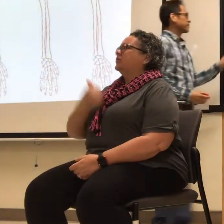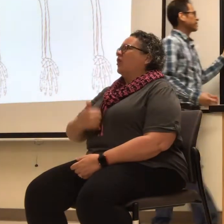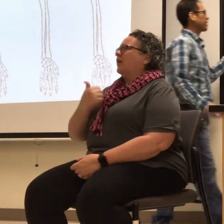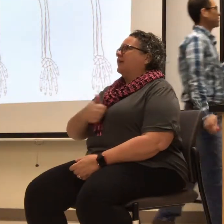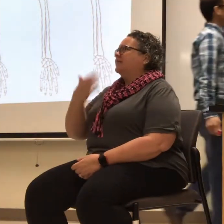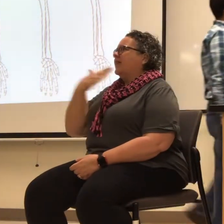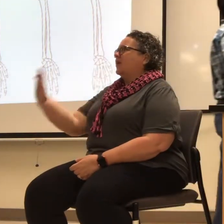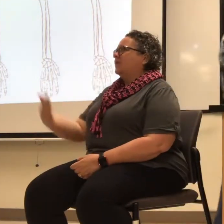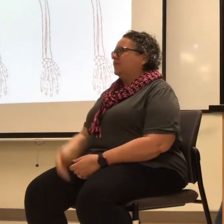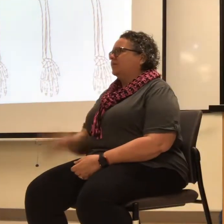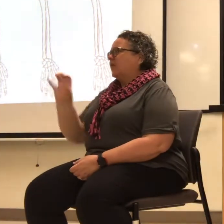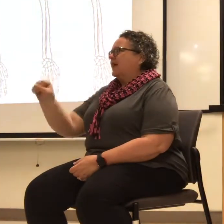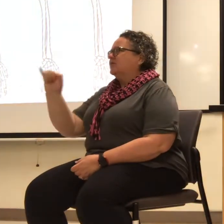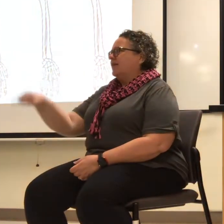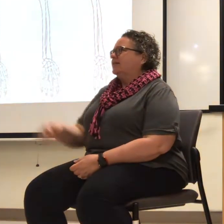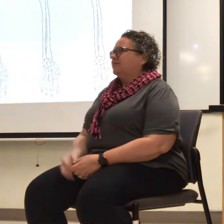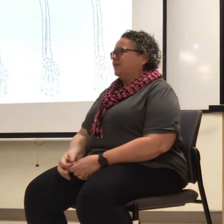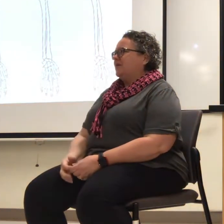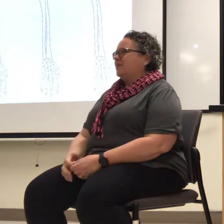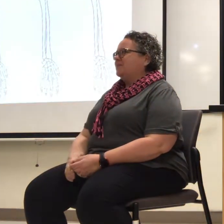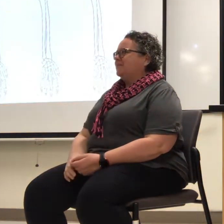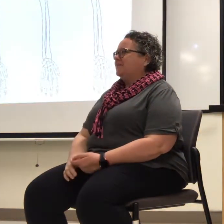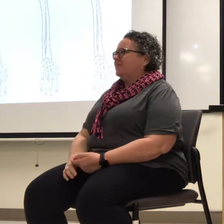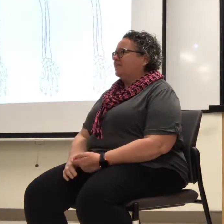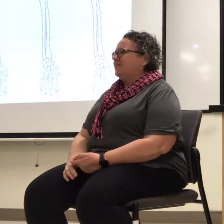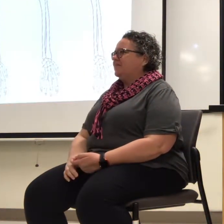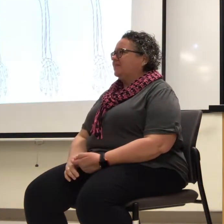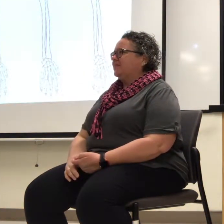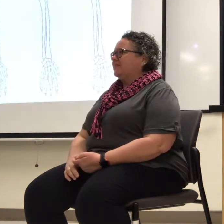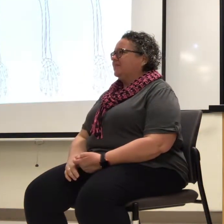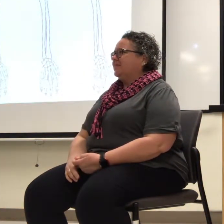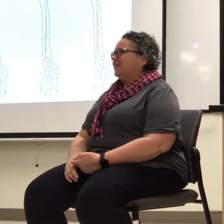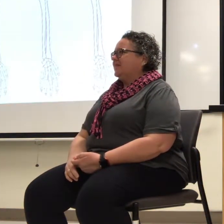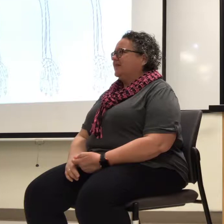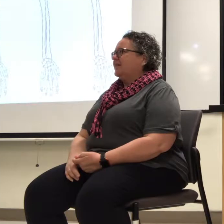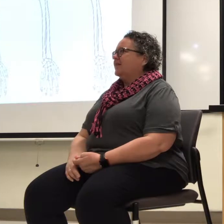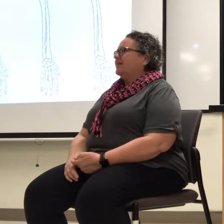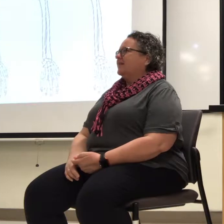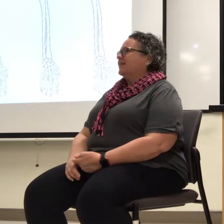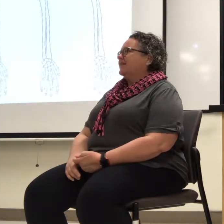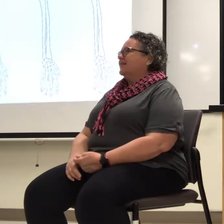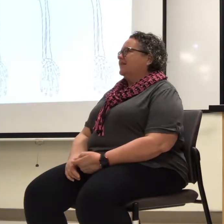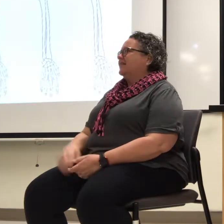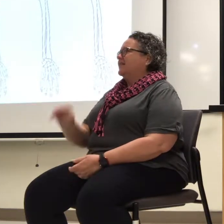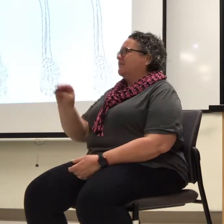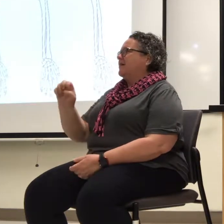Gosh. Thank you. You're welcome. Metacarpal.